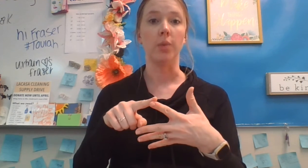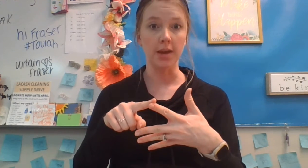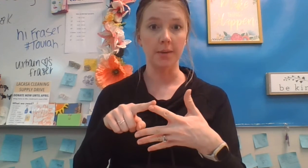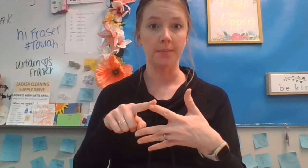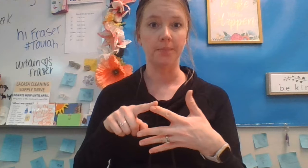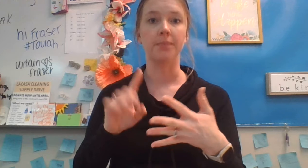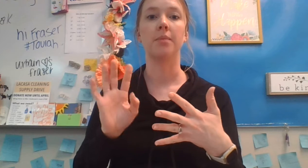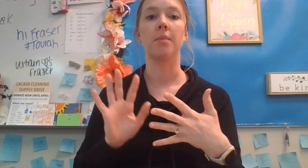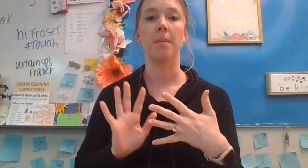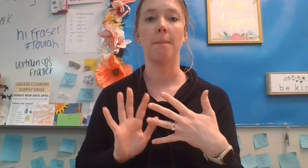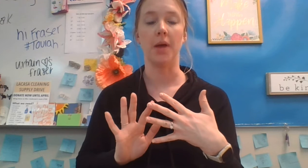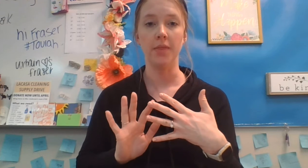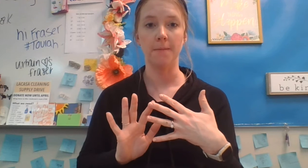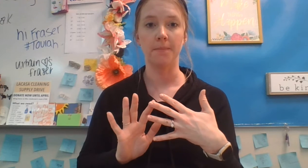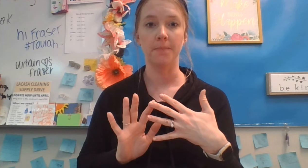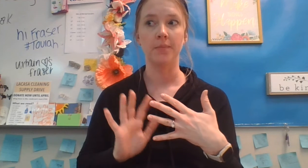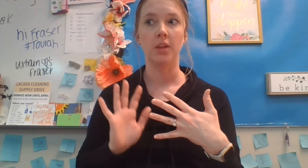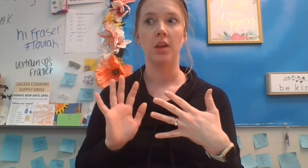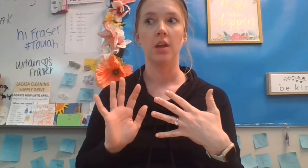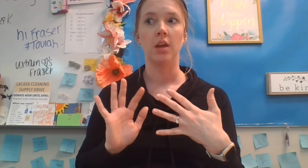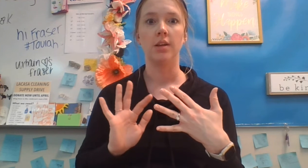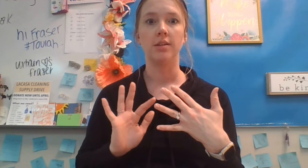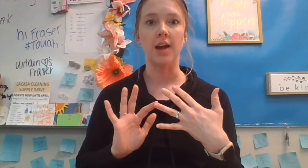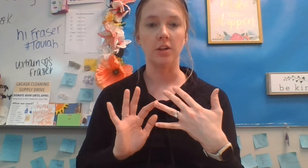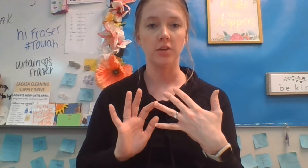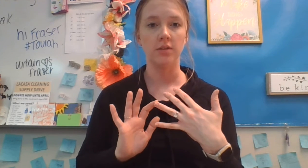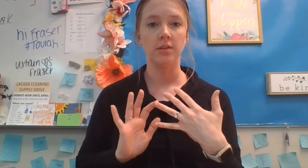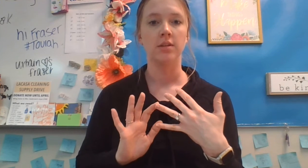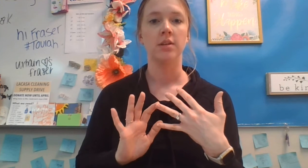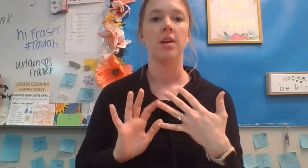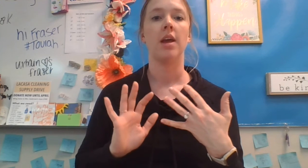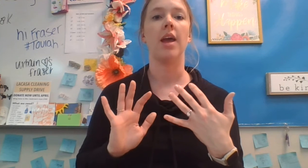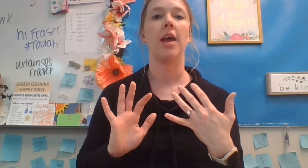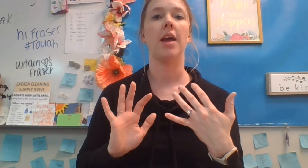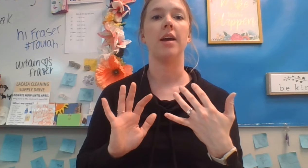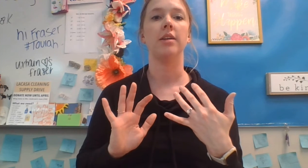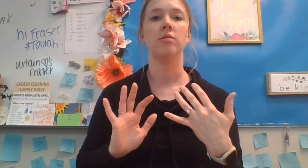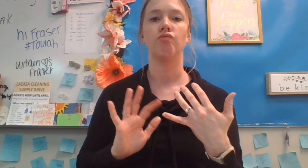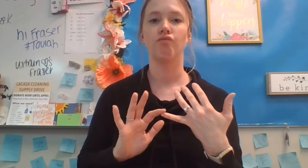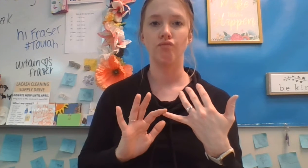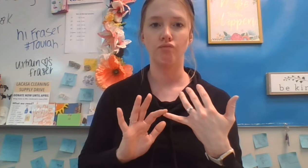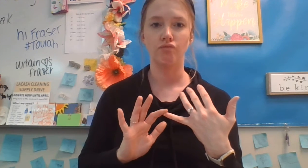week, month, dollars, and